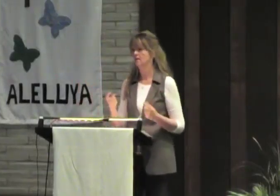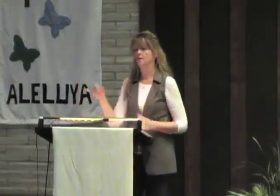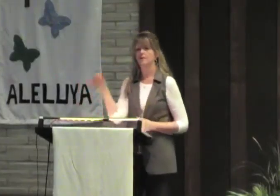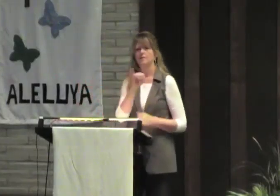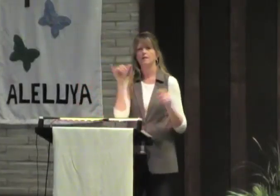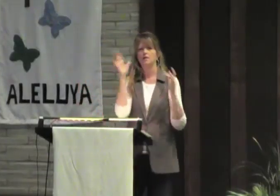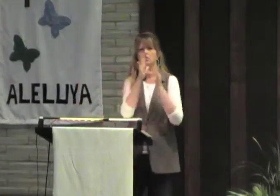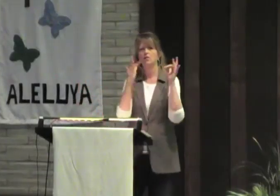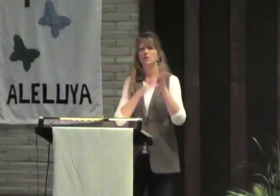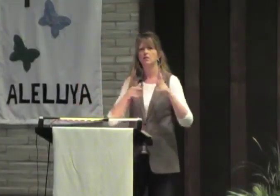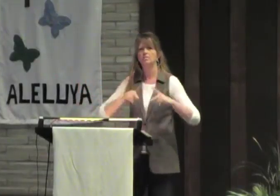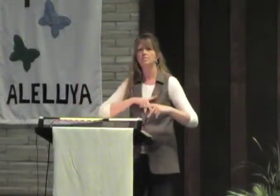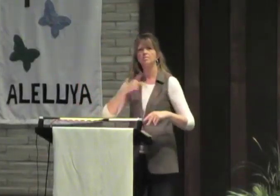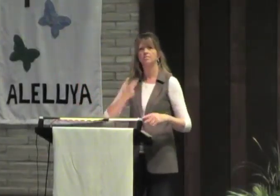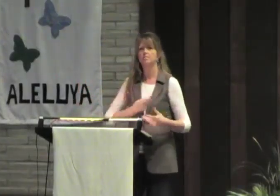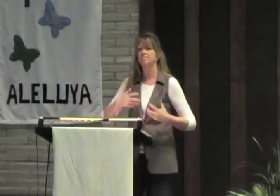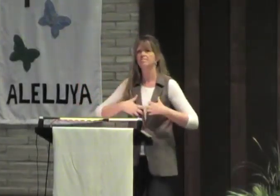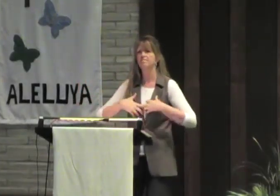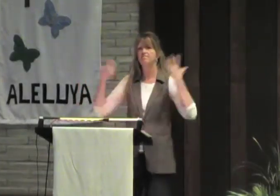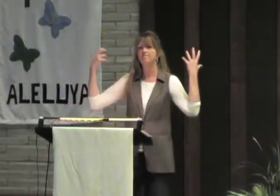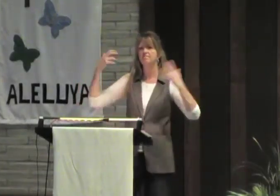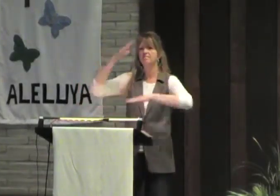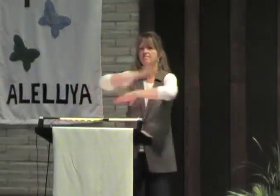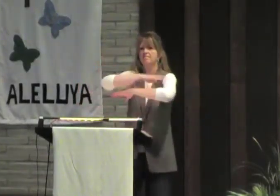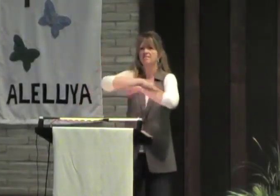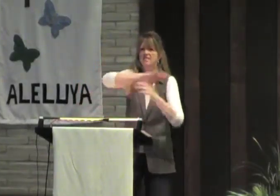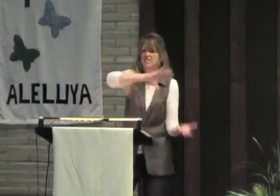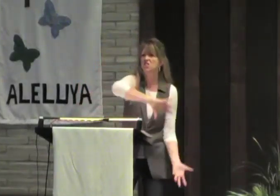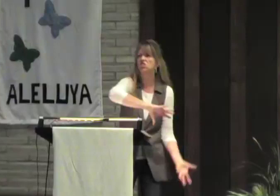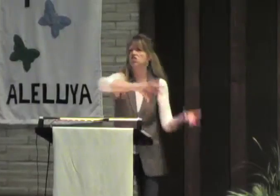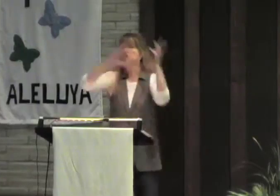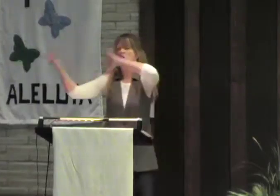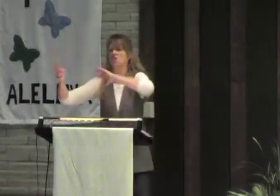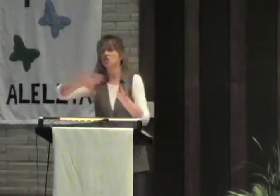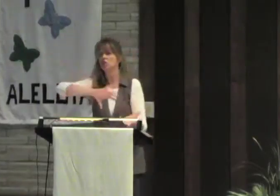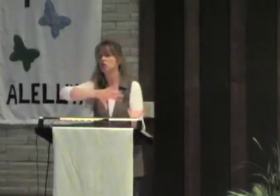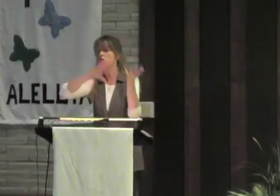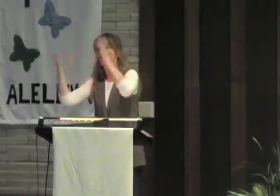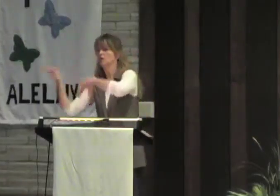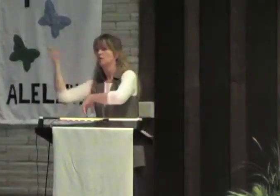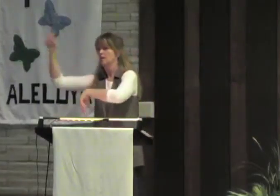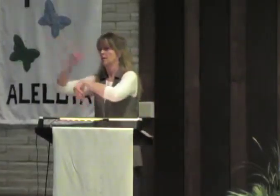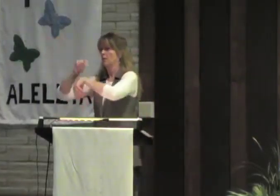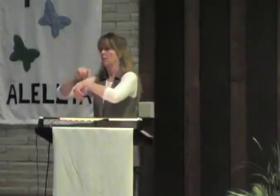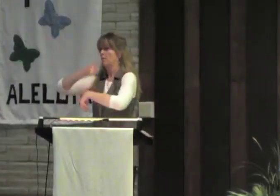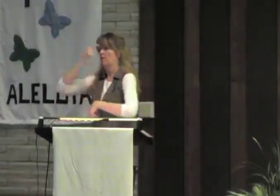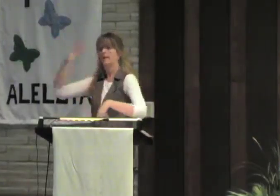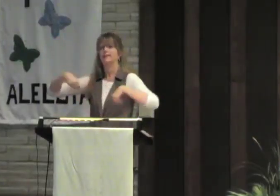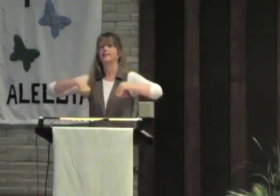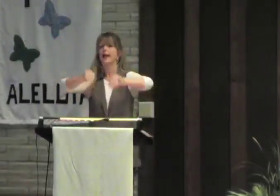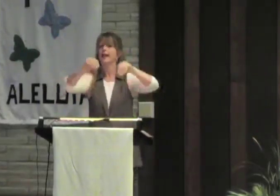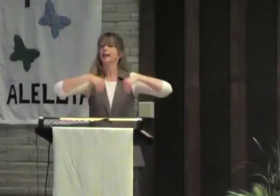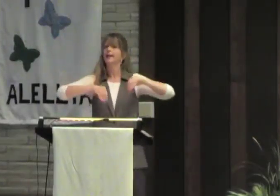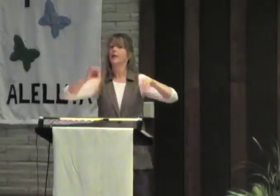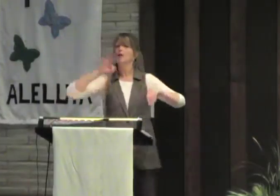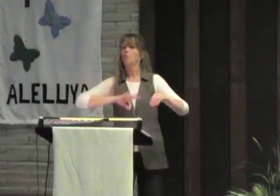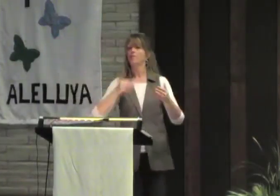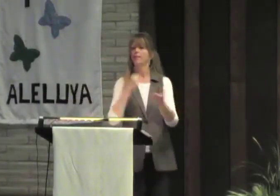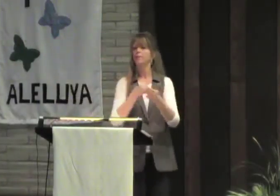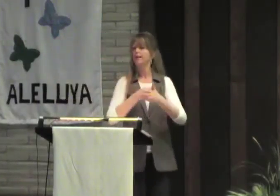Anger over sin, being angry over sin. Jesus was angry in the temple when he threw over the tables. He was angry in the temple because people